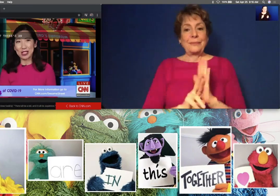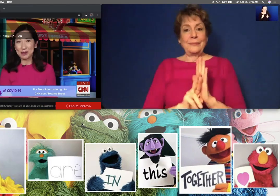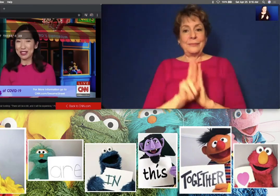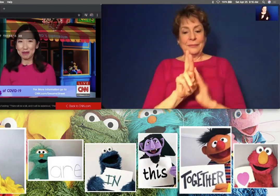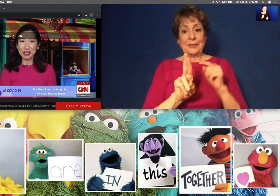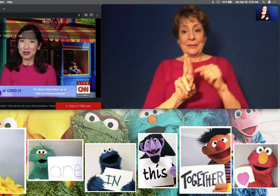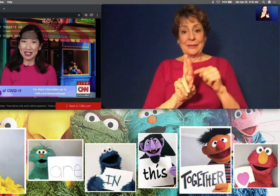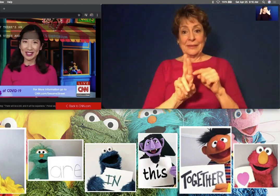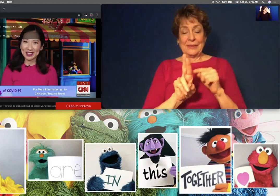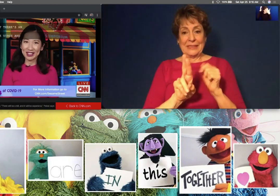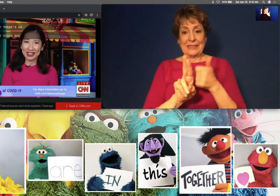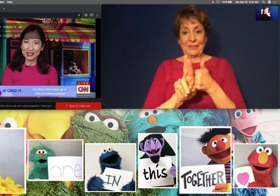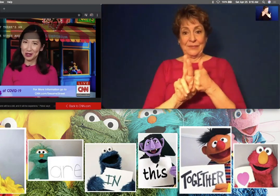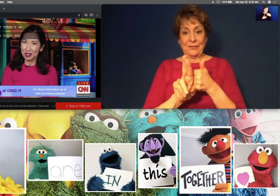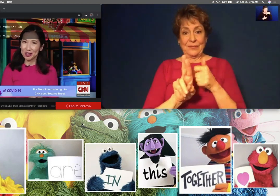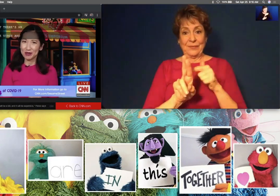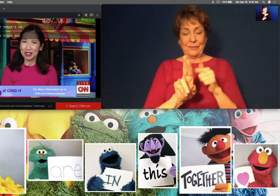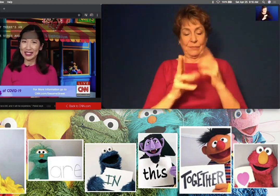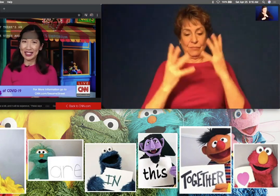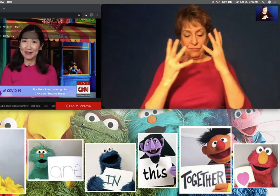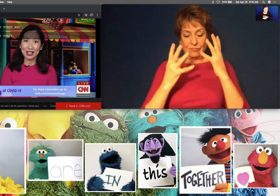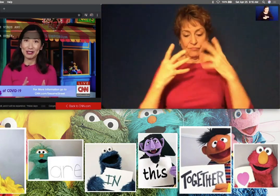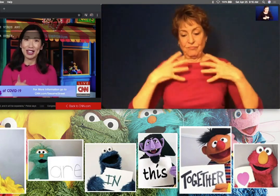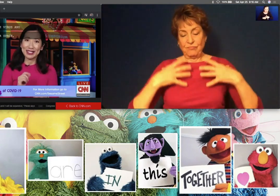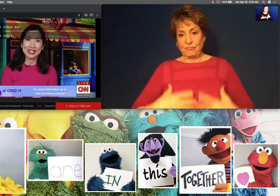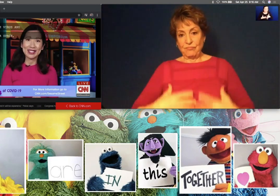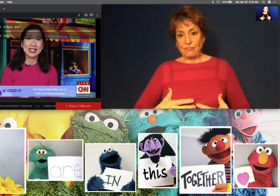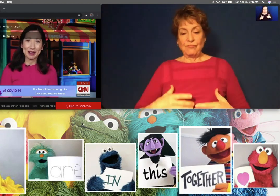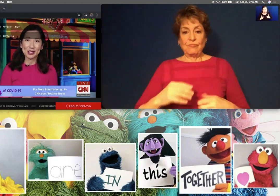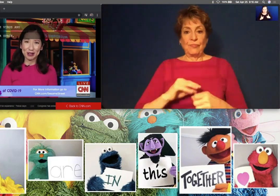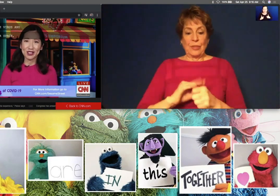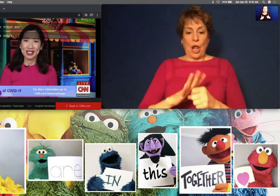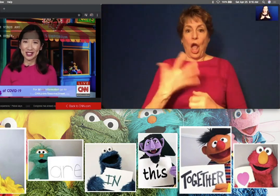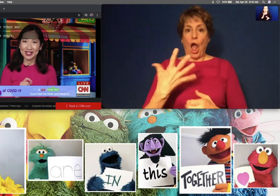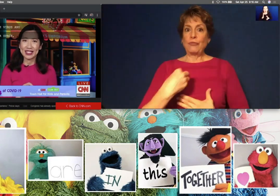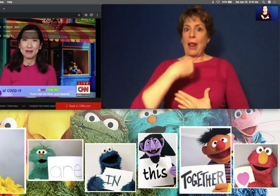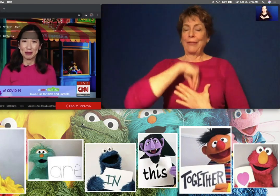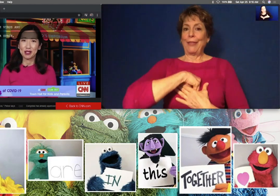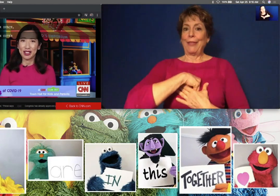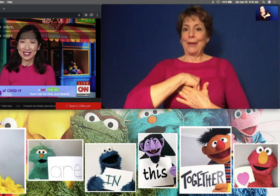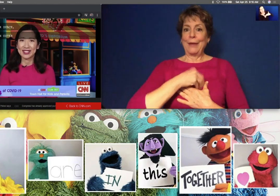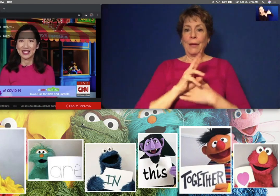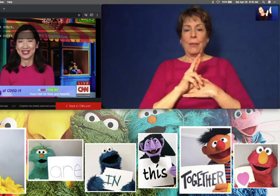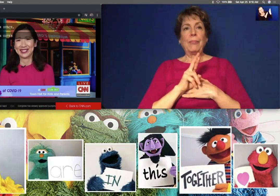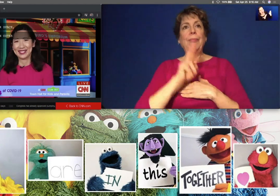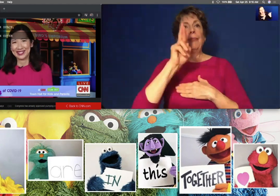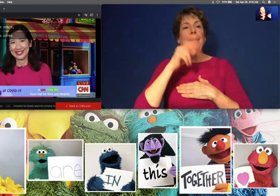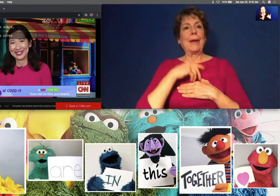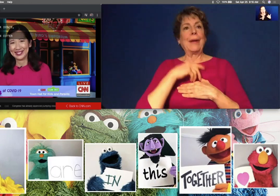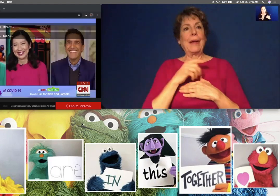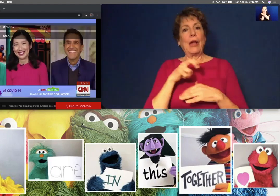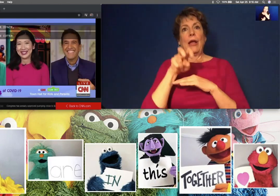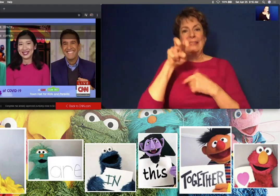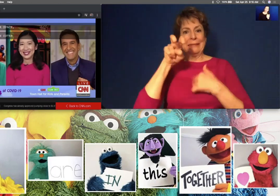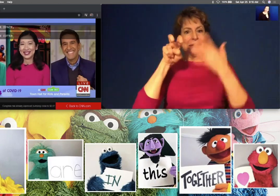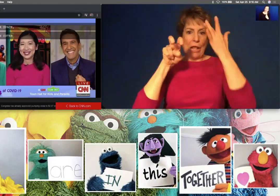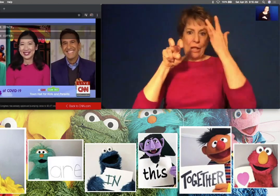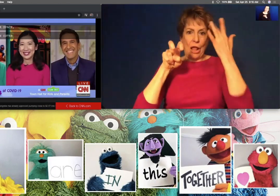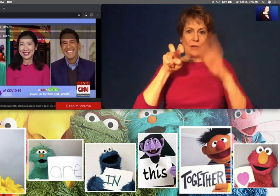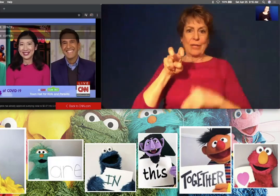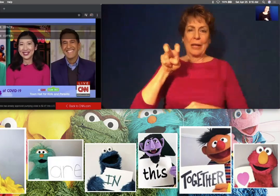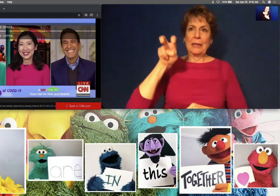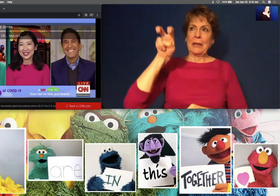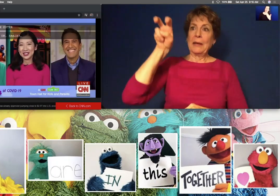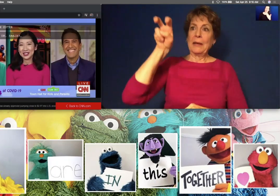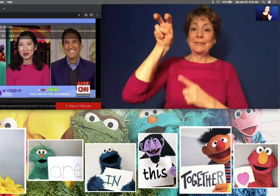virus and can bring it to outer space, maybe it can exist in outer space. But you're right, Sanjay, and you're also right that I didn't think about this question